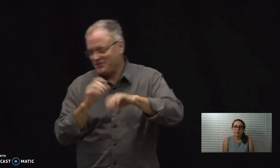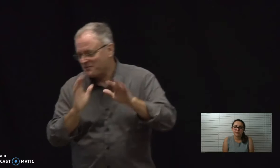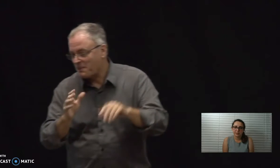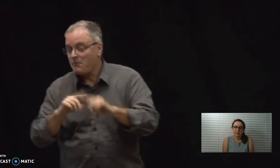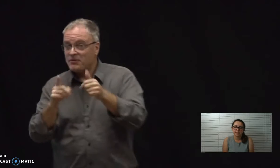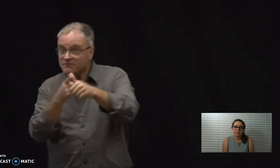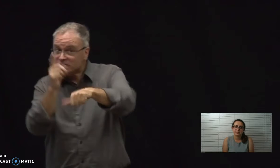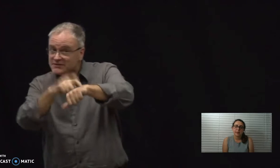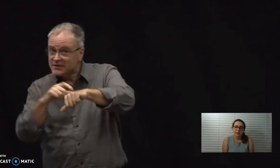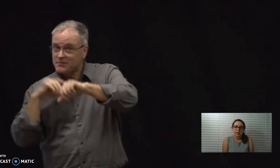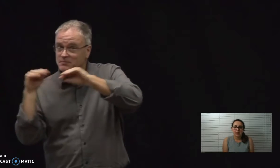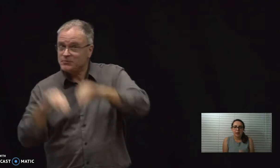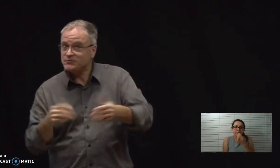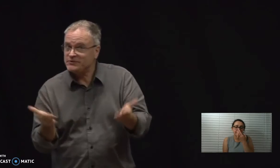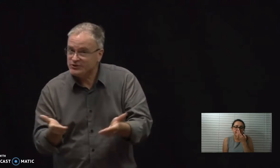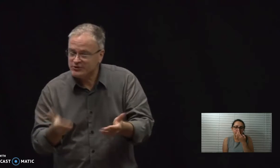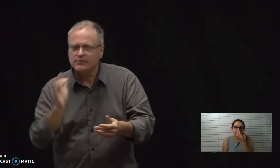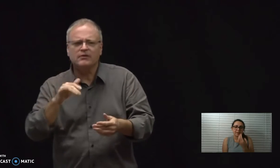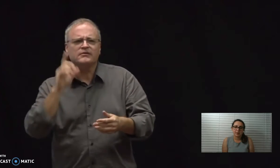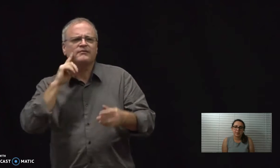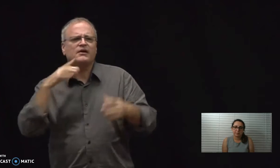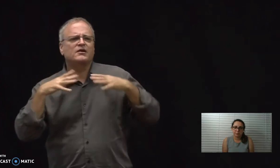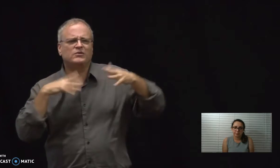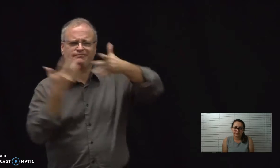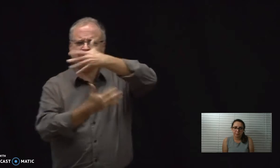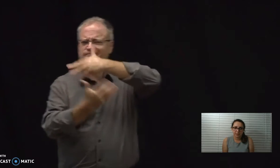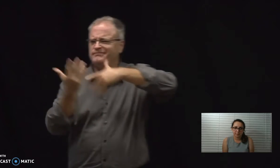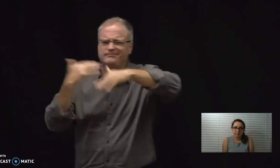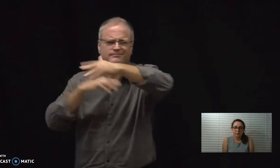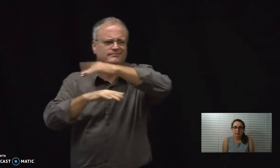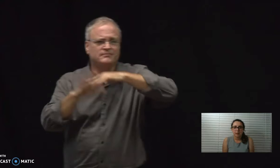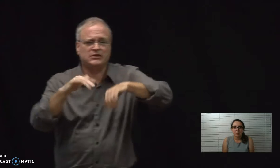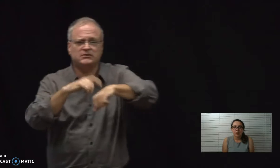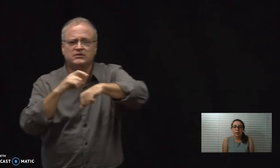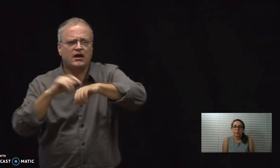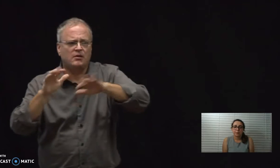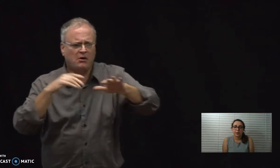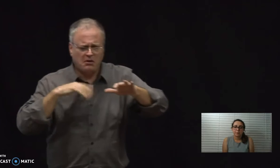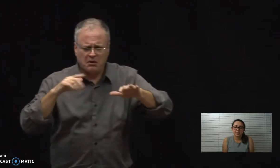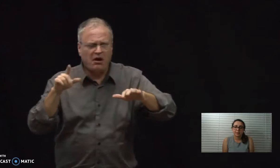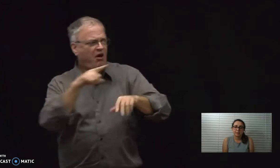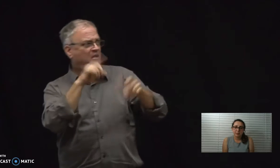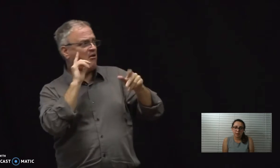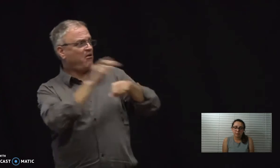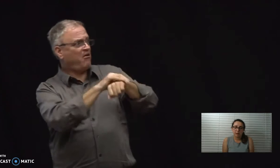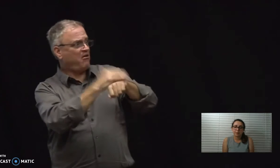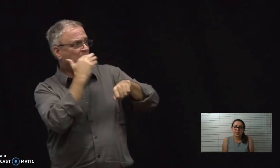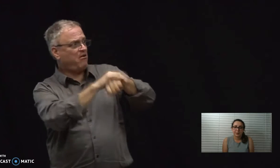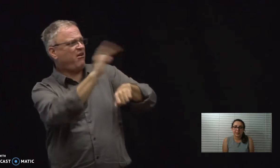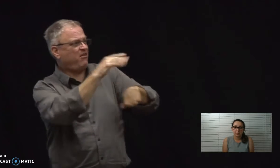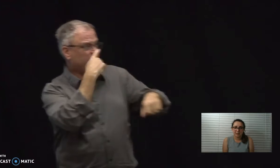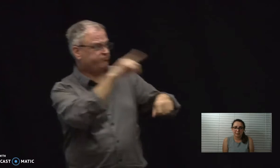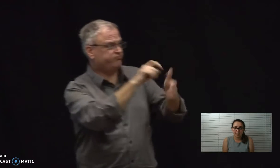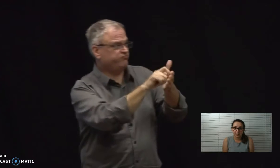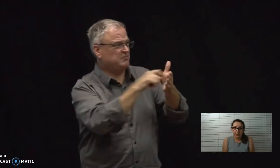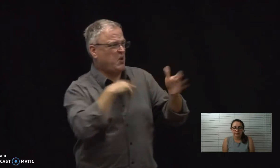When I moved here, well, I live here now, but I've been back and forth 4 times. When I moved here the first time, though, I really